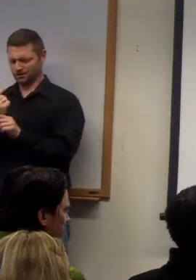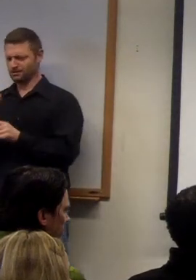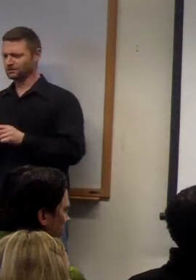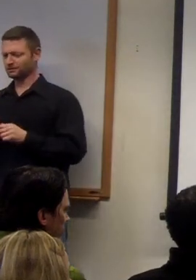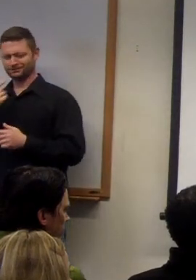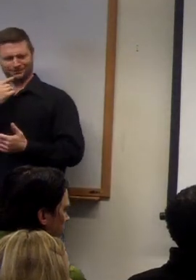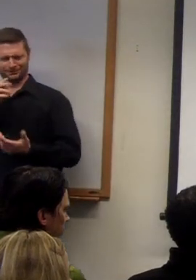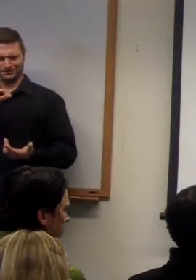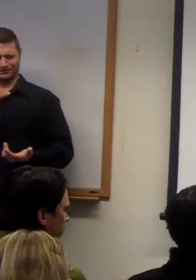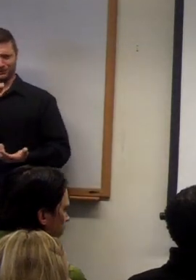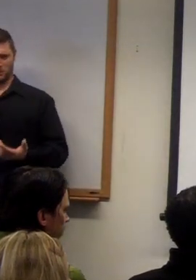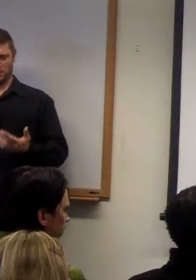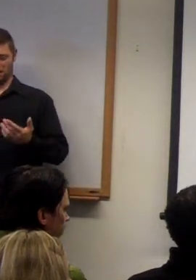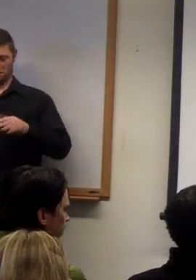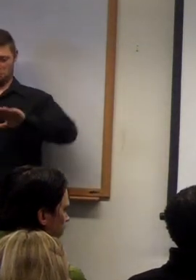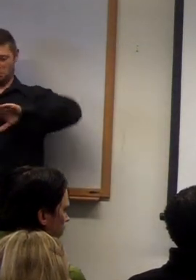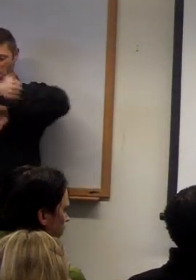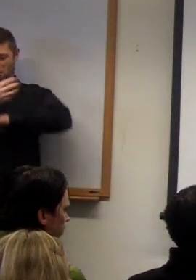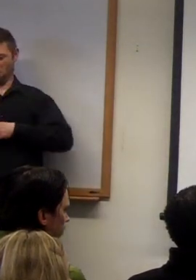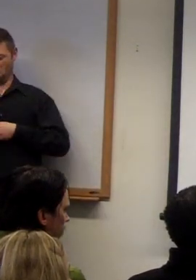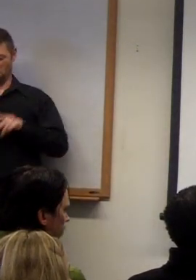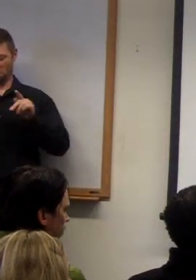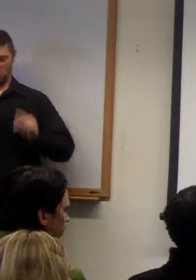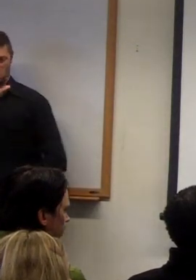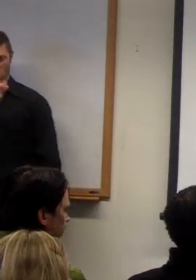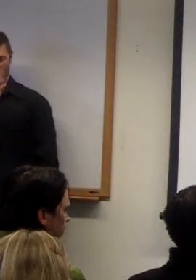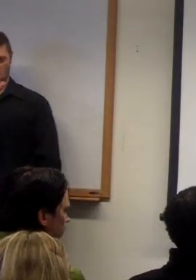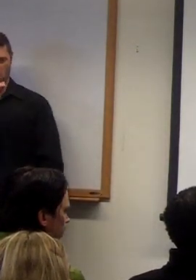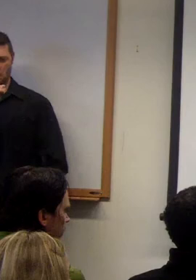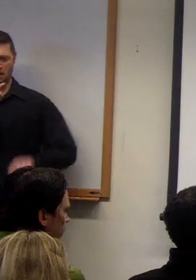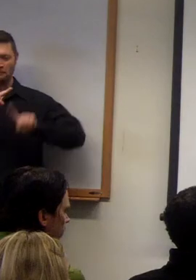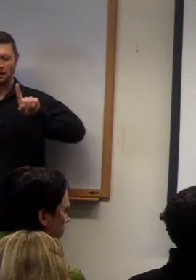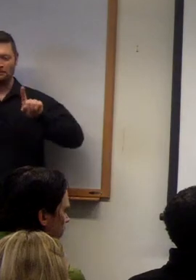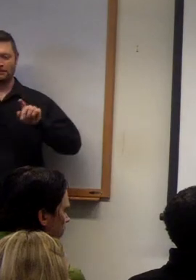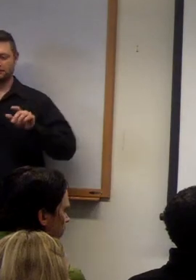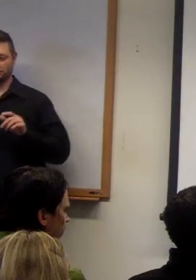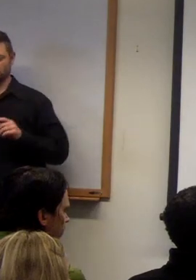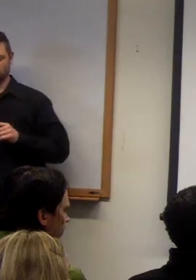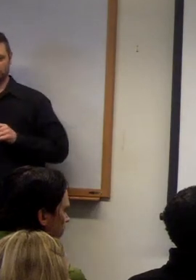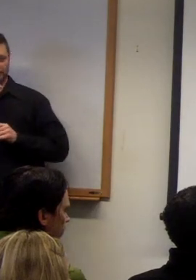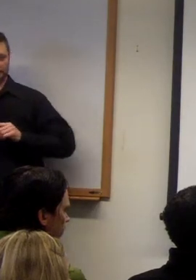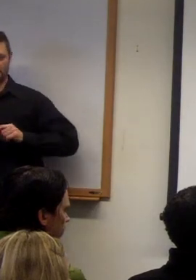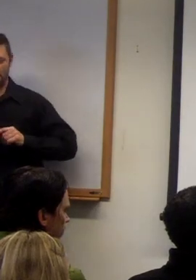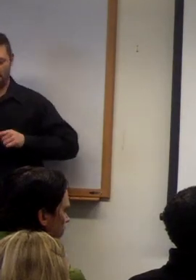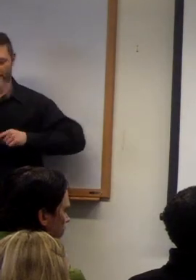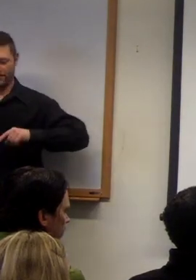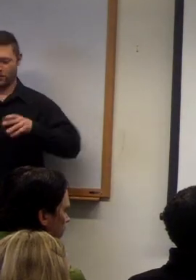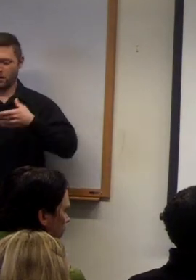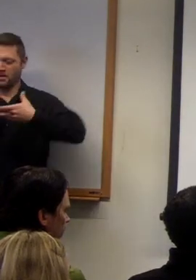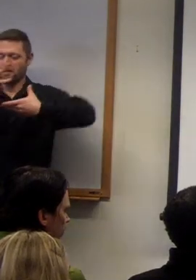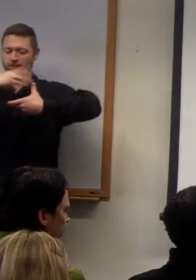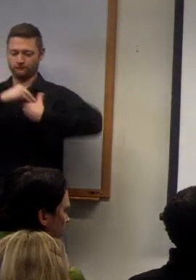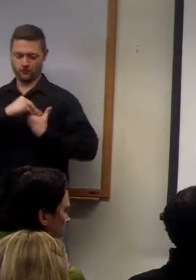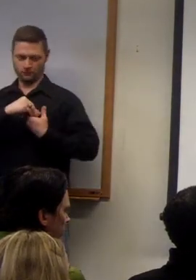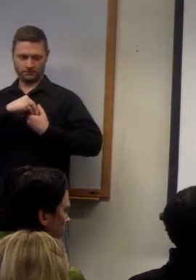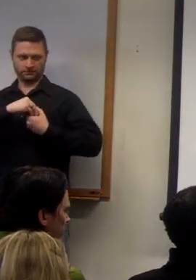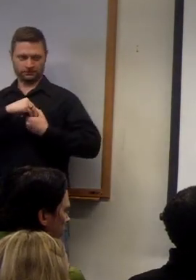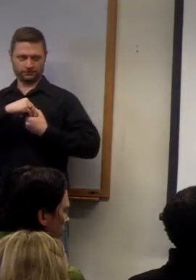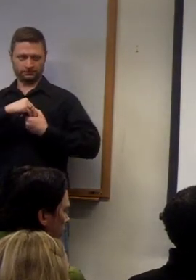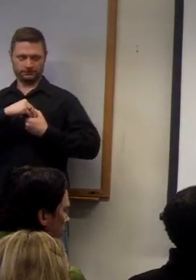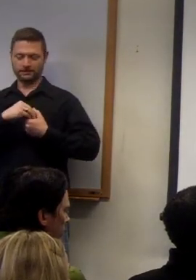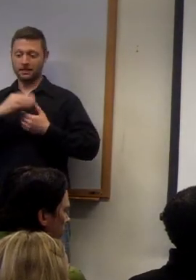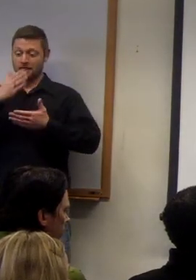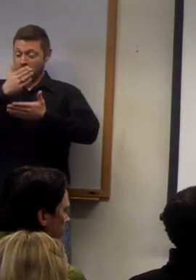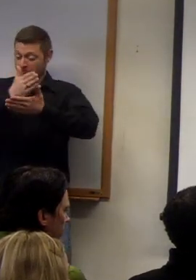said, I'm not going to place the blame solely on white people, but I'm not going to deny that they are involved. I am not going to deny that they